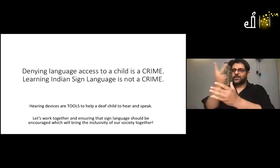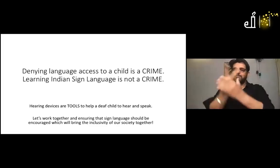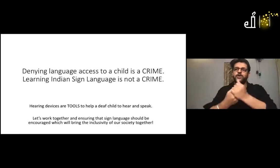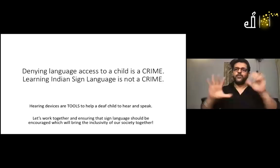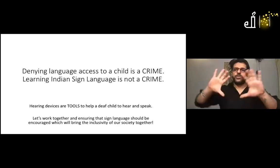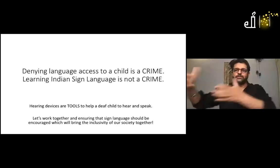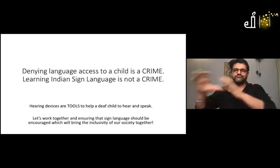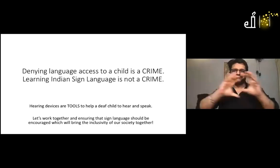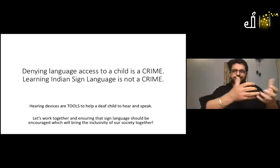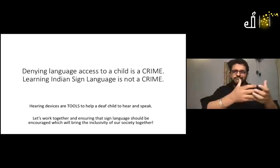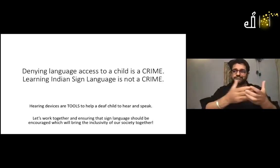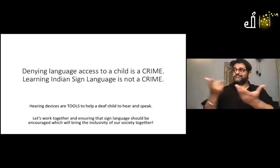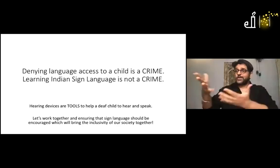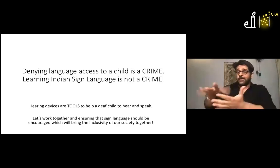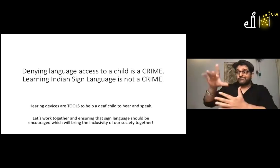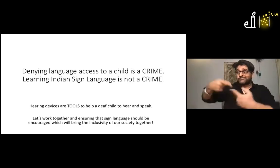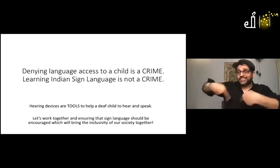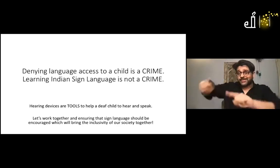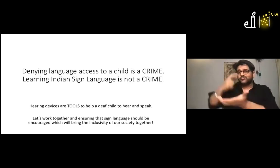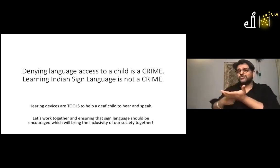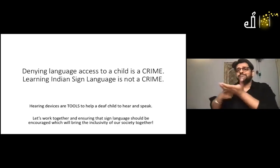must learn how to support both.